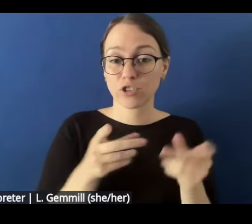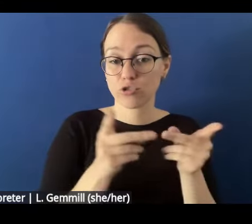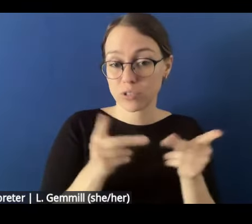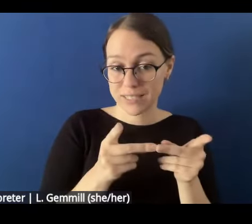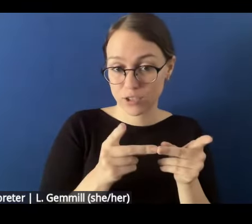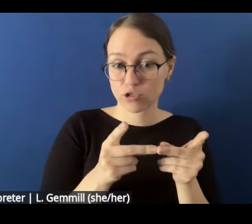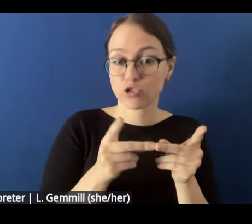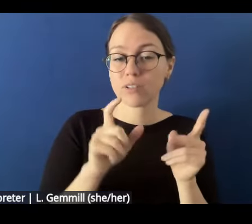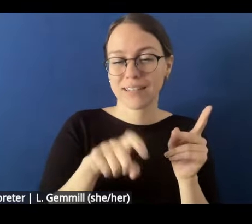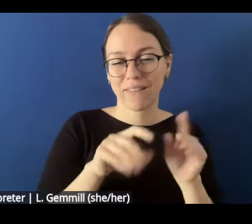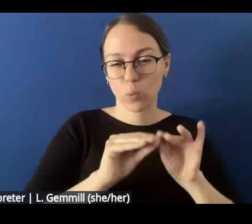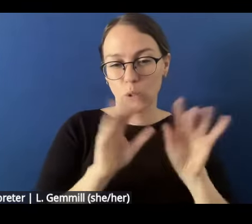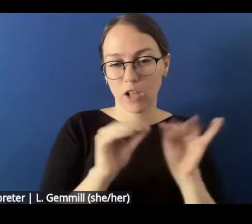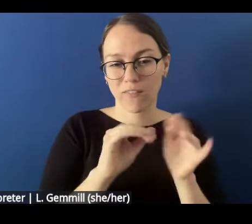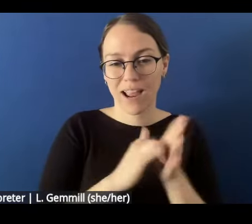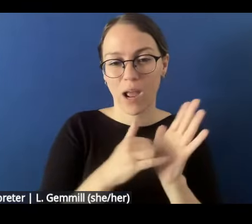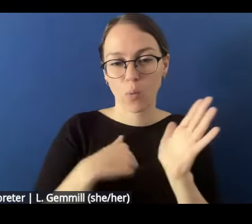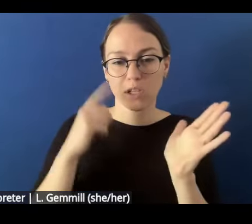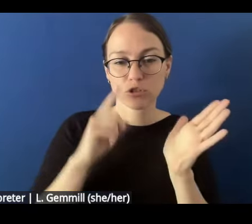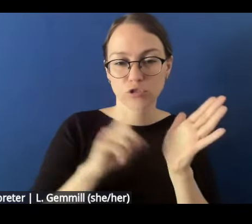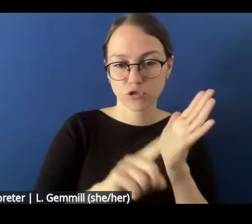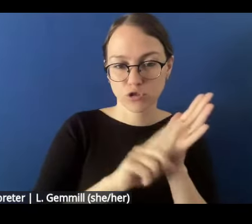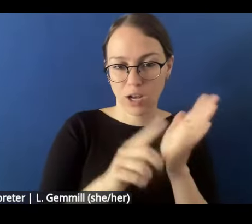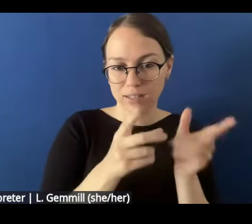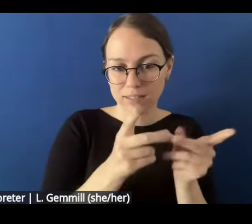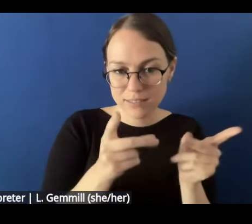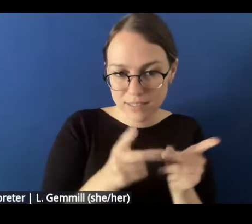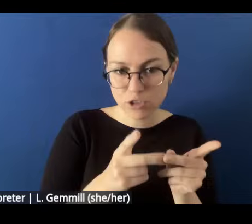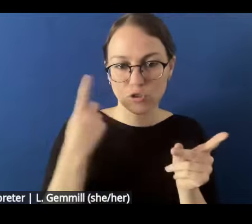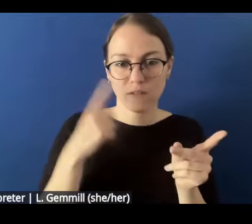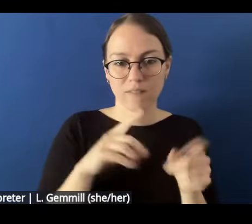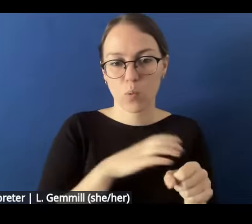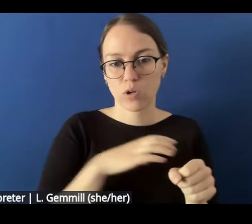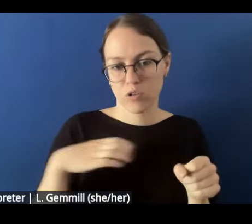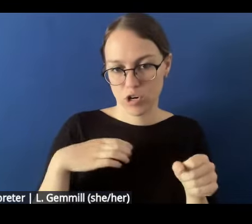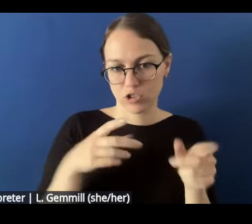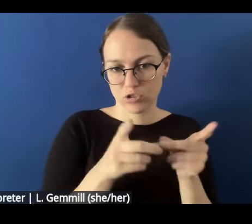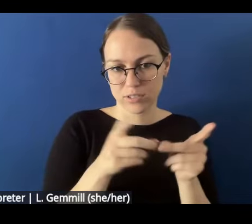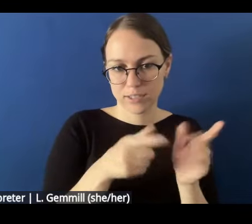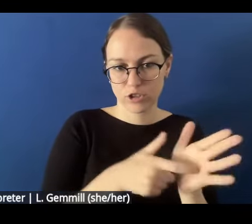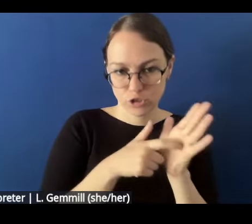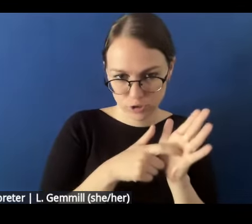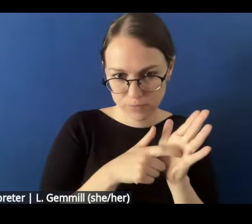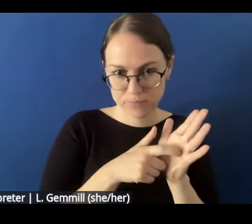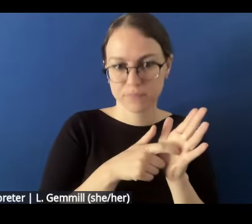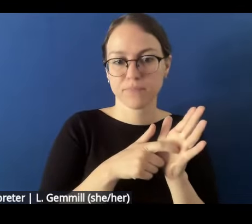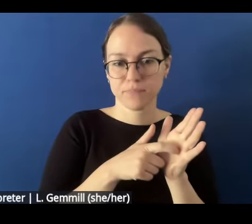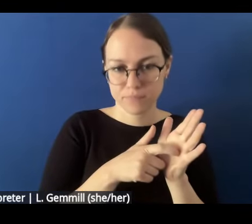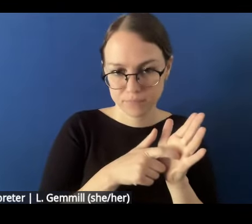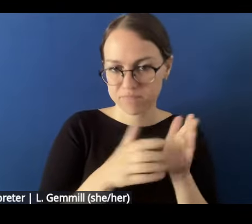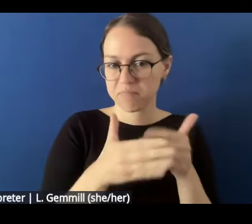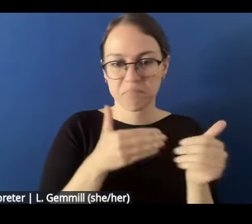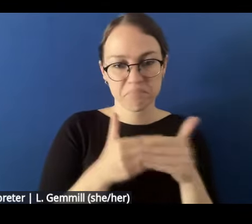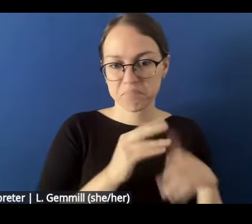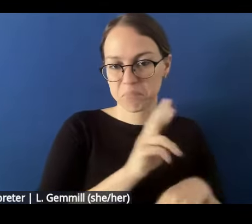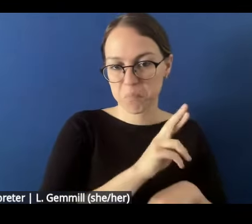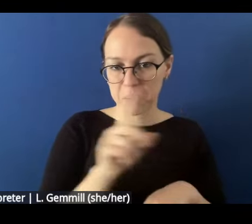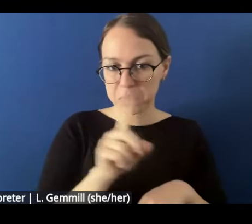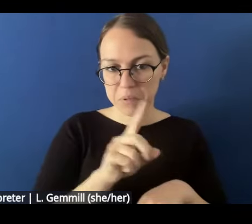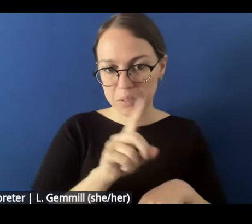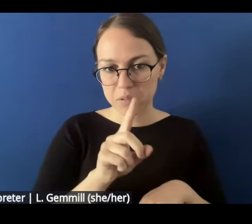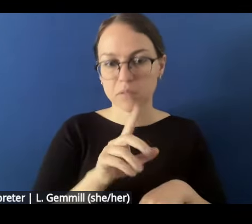that congressional district requirement, the signing one office regardless of partisanship, plus the 180-day requirement. Then we've got the judicial manual